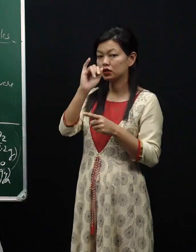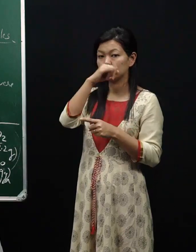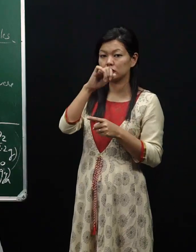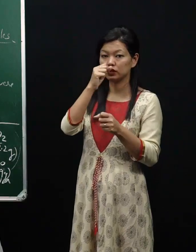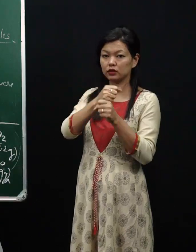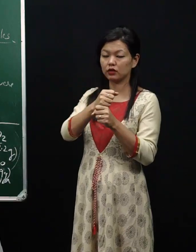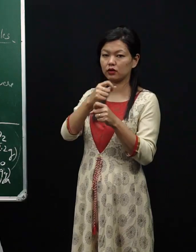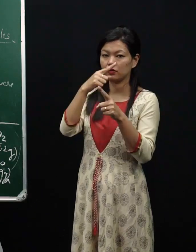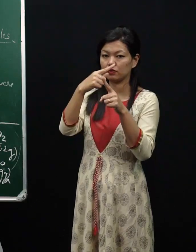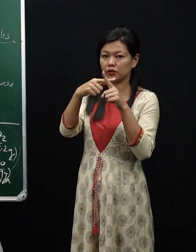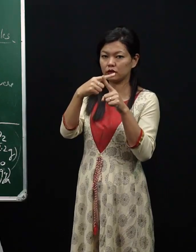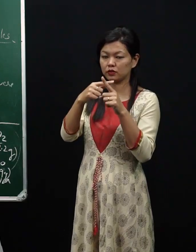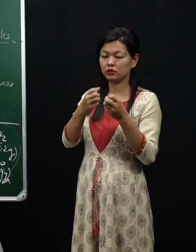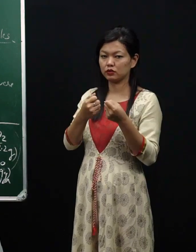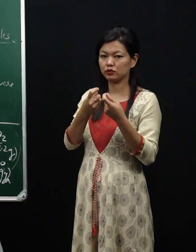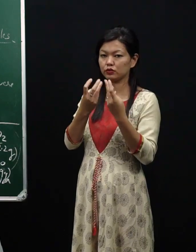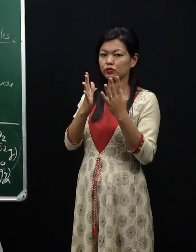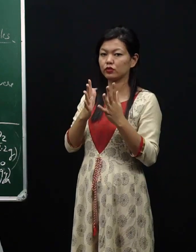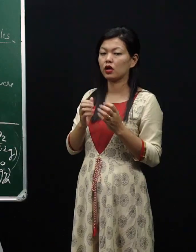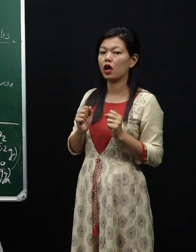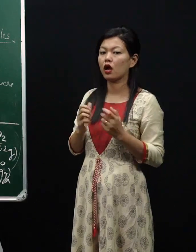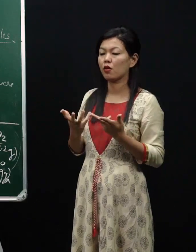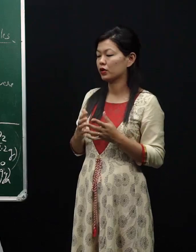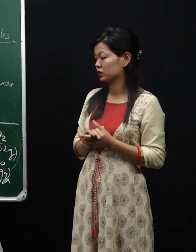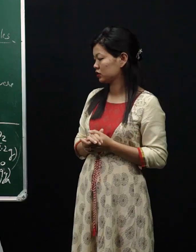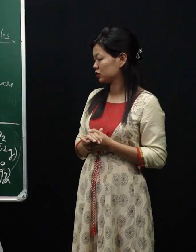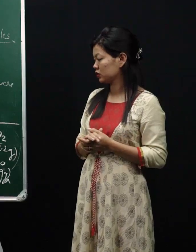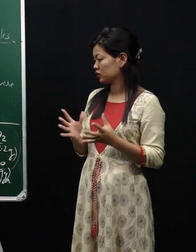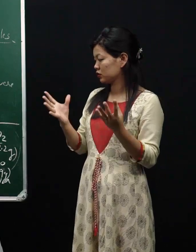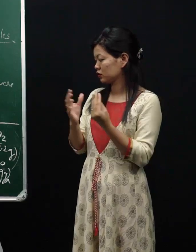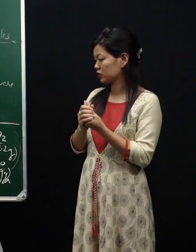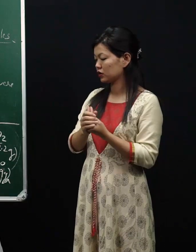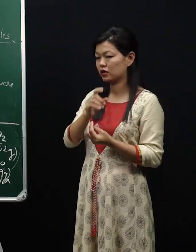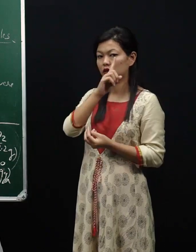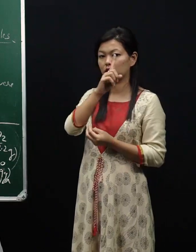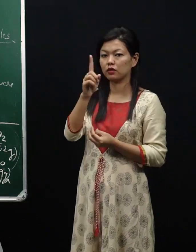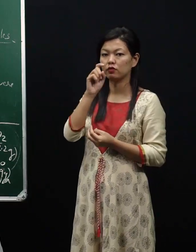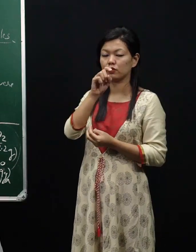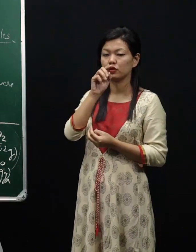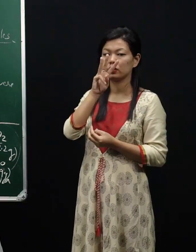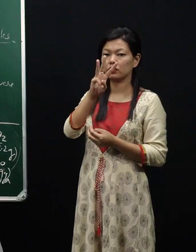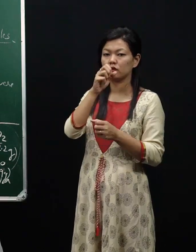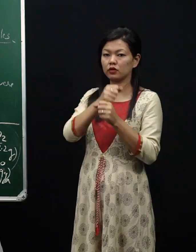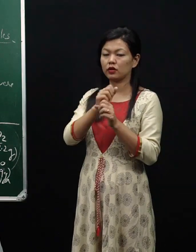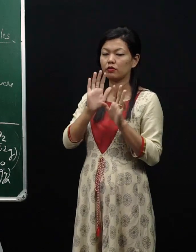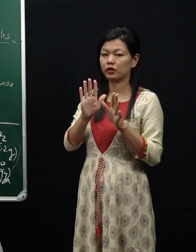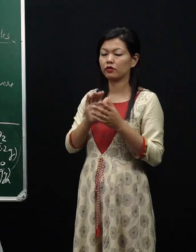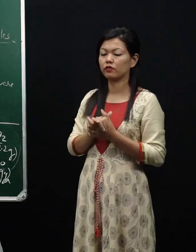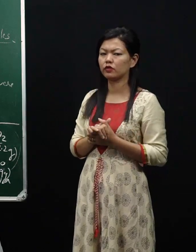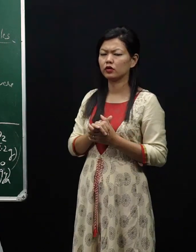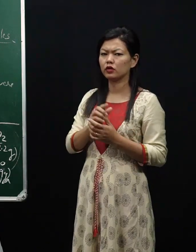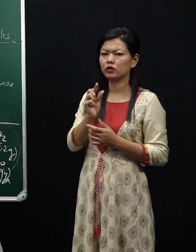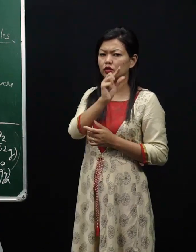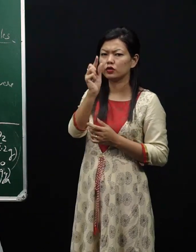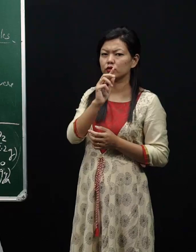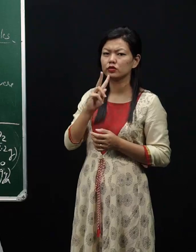So 6, 5 will get 11.3 gram, right? And now you can just take the pencil and you can mark, okay,